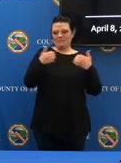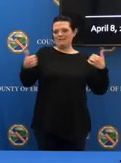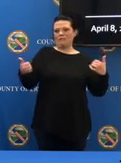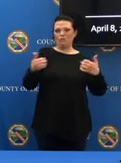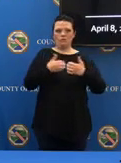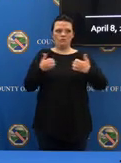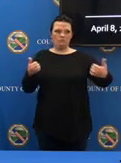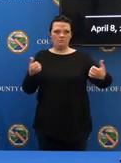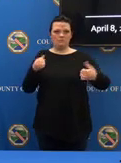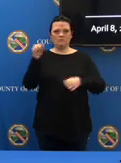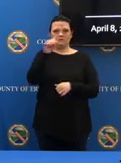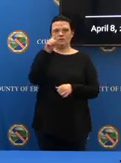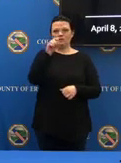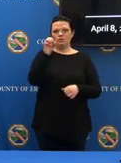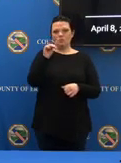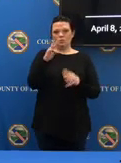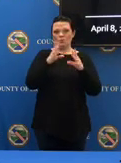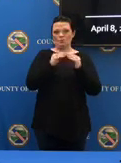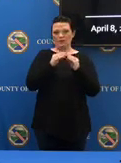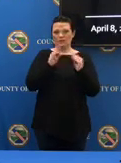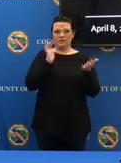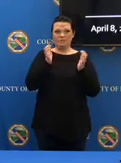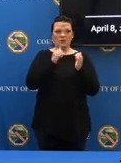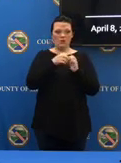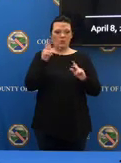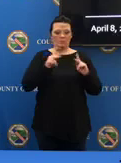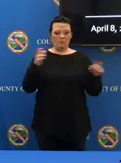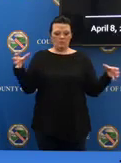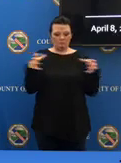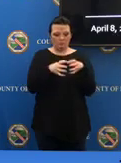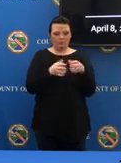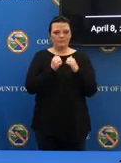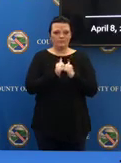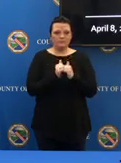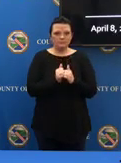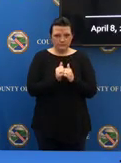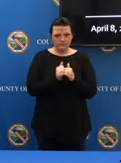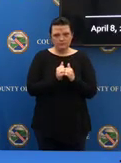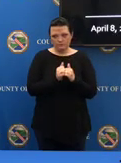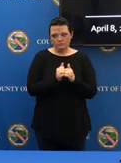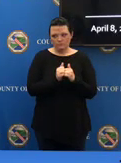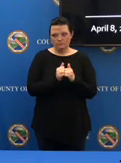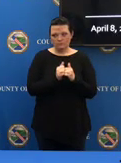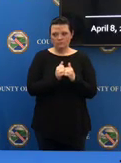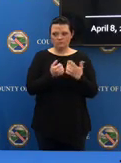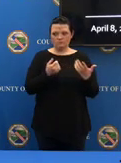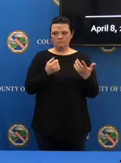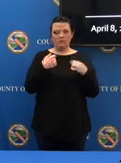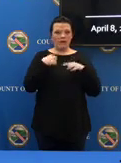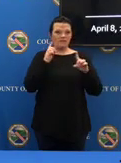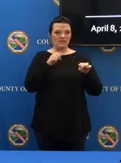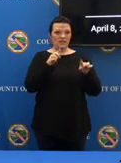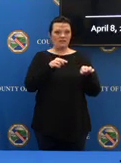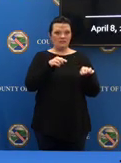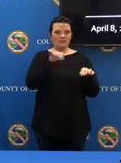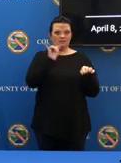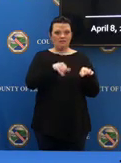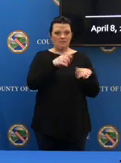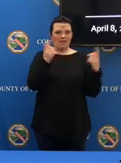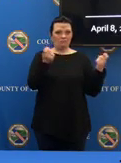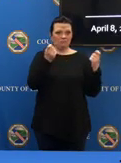be in a Zoom meeting as compared to people coming together. And I've attended Seders before where people come together